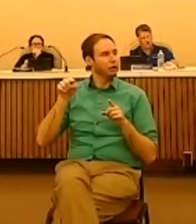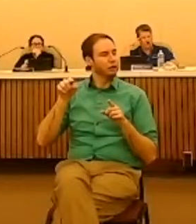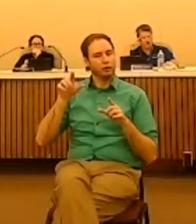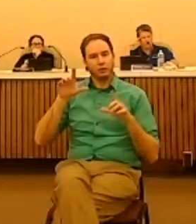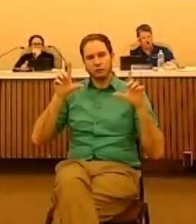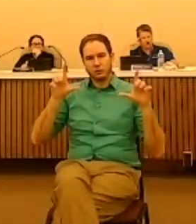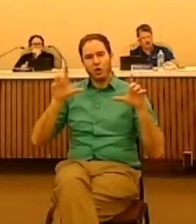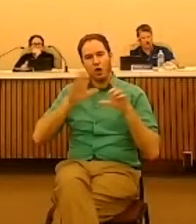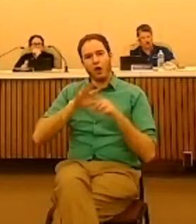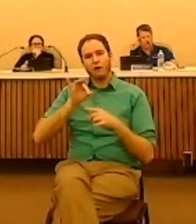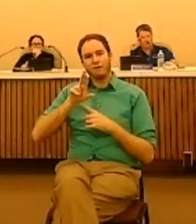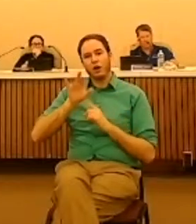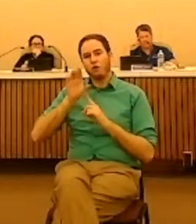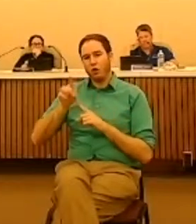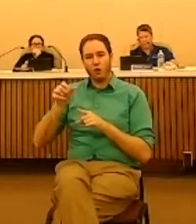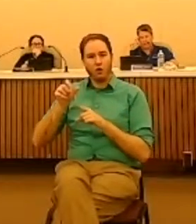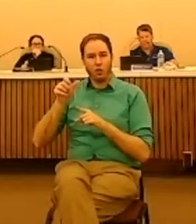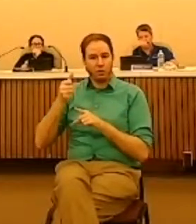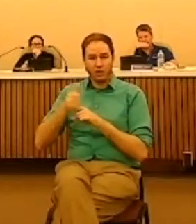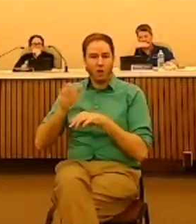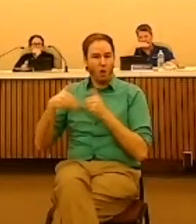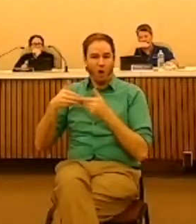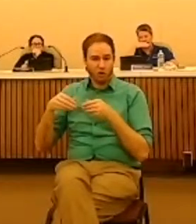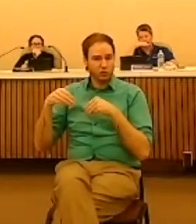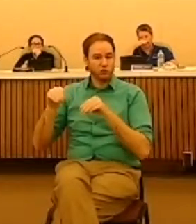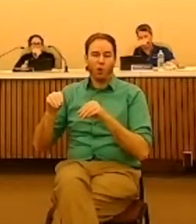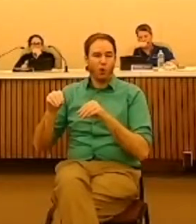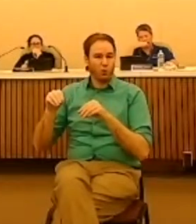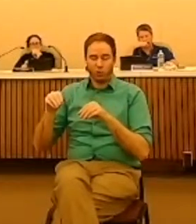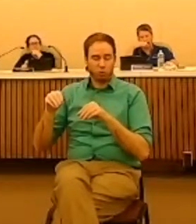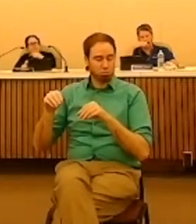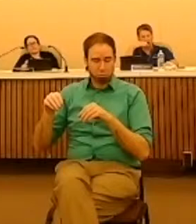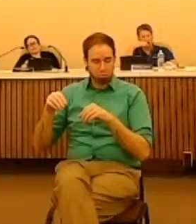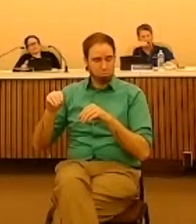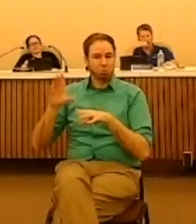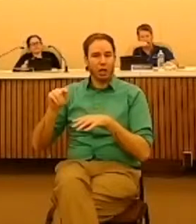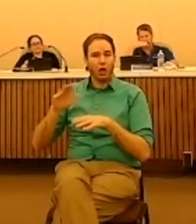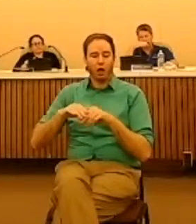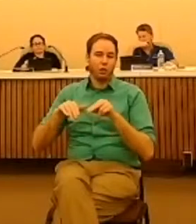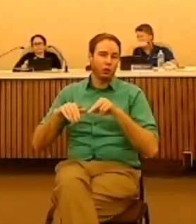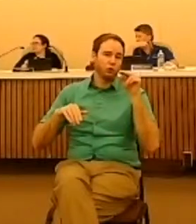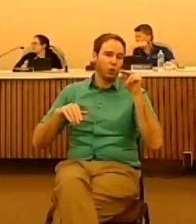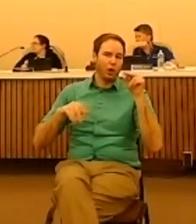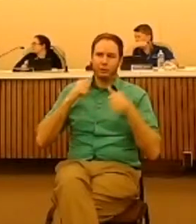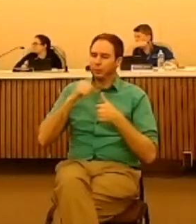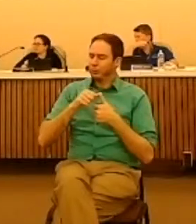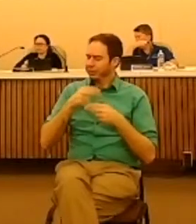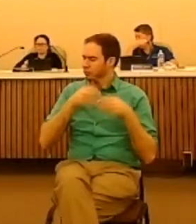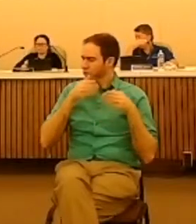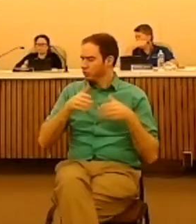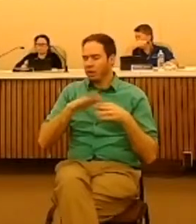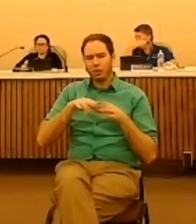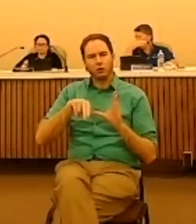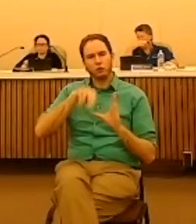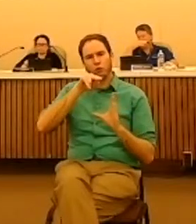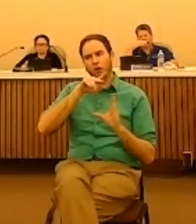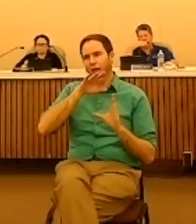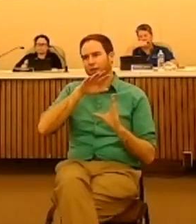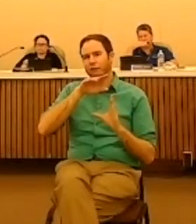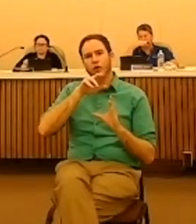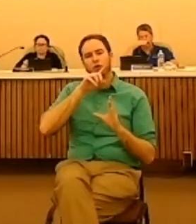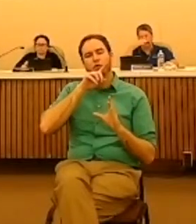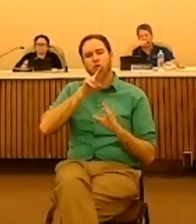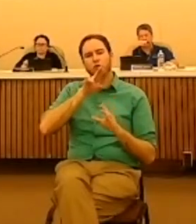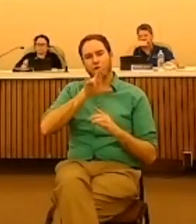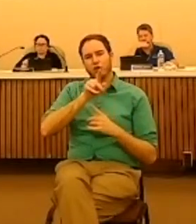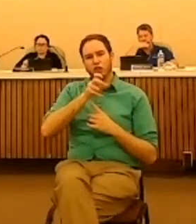off of Farrell Road Extension, those have all sold. All the houses on the north side, can't remember the name of the street, but on the north side of